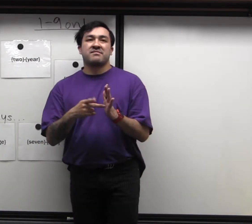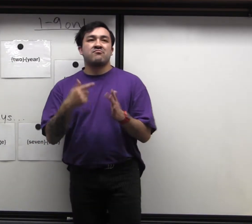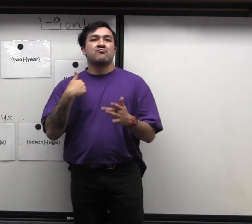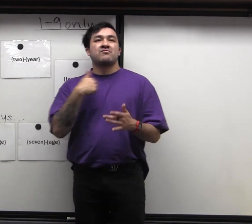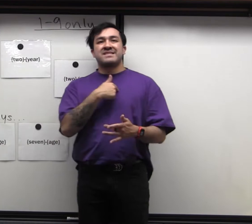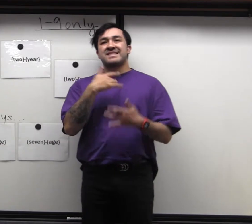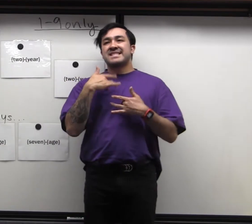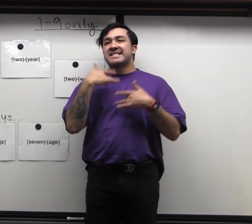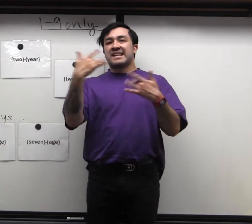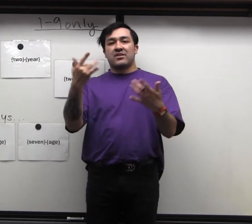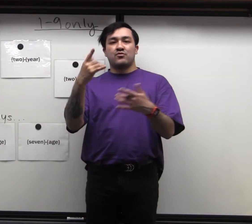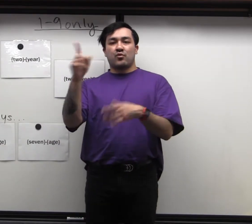this one,